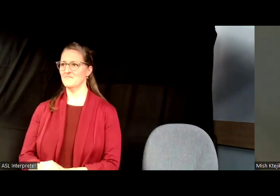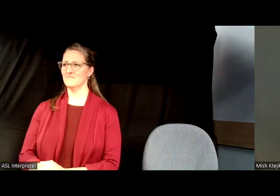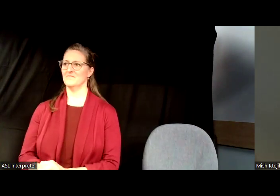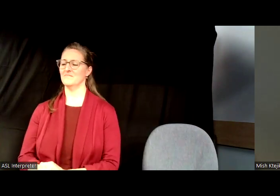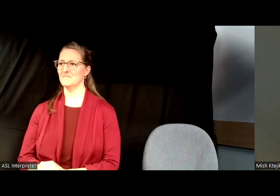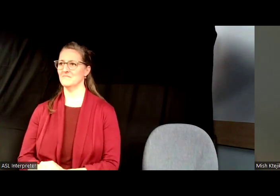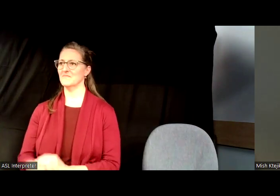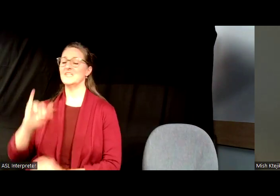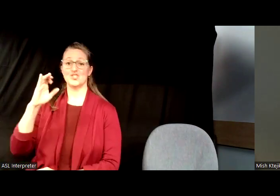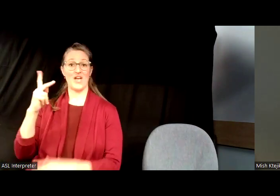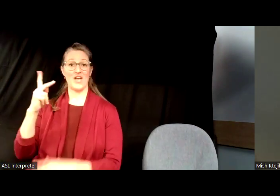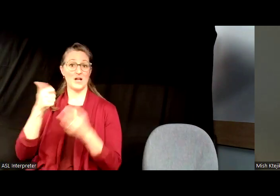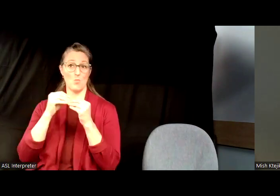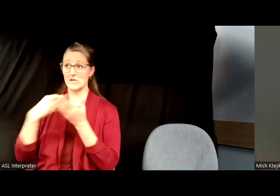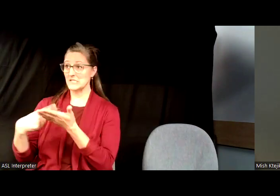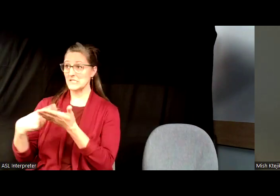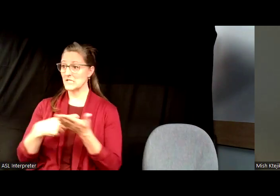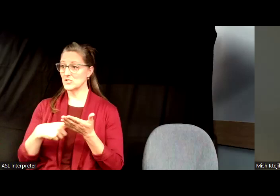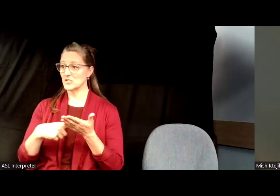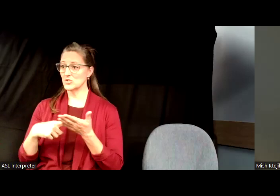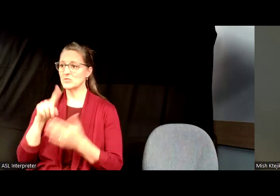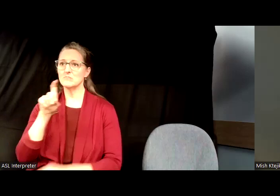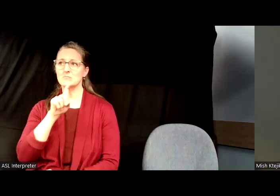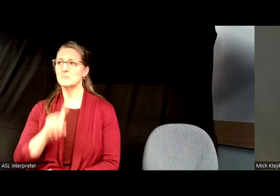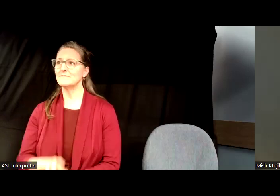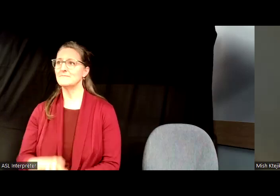Jack, any more discussion on this?